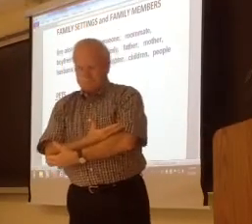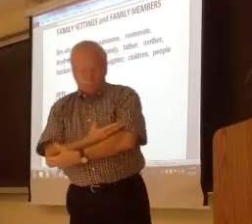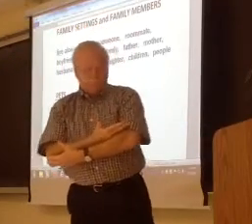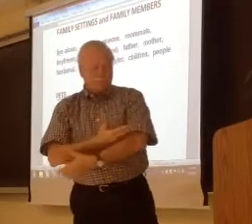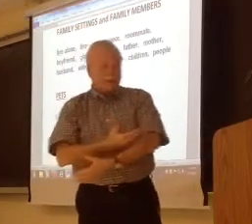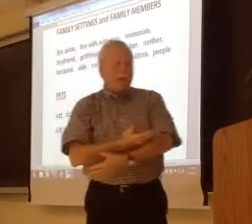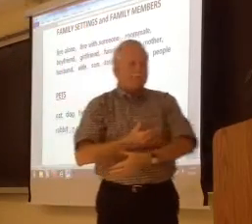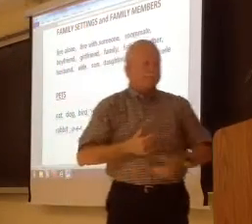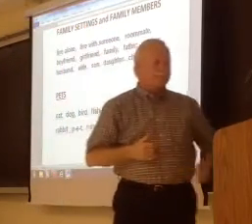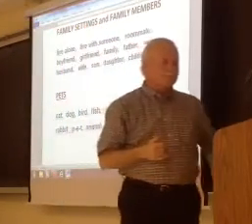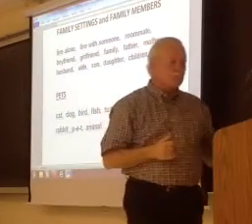Yeah. Yeah.